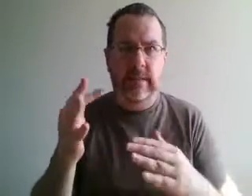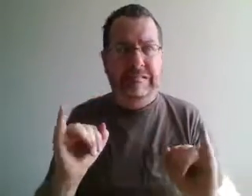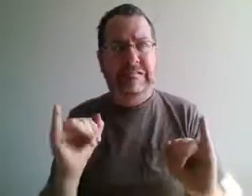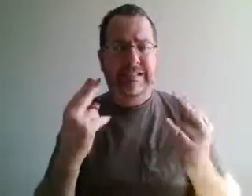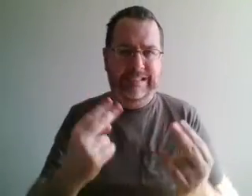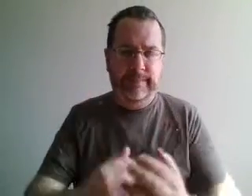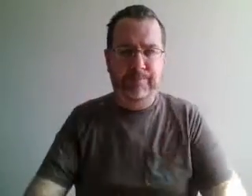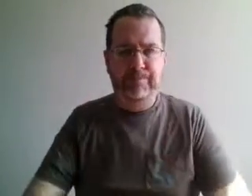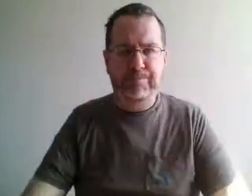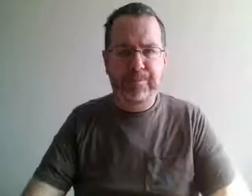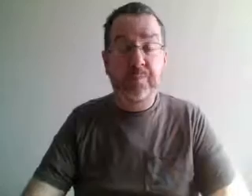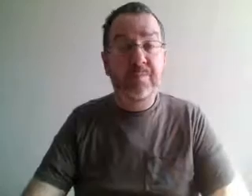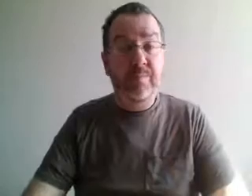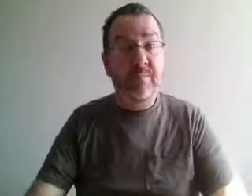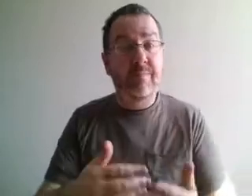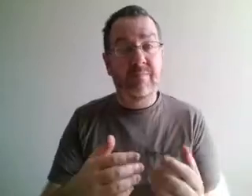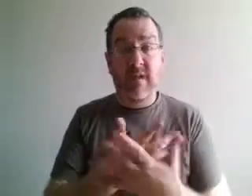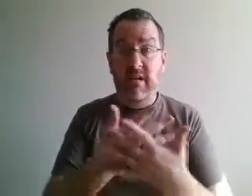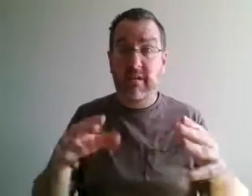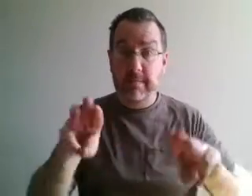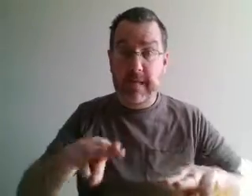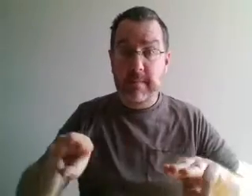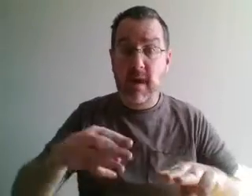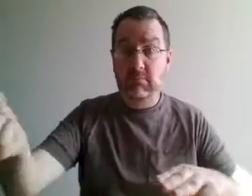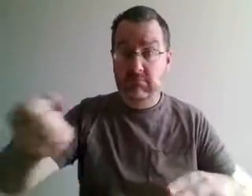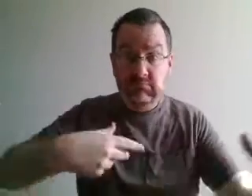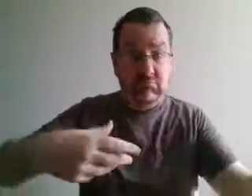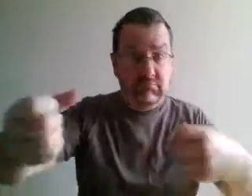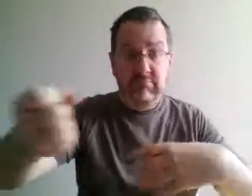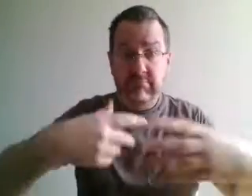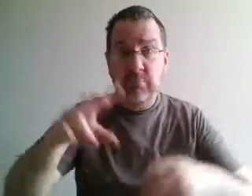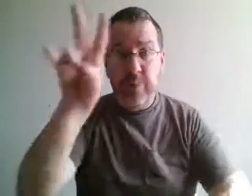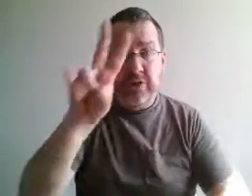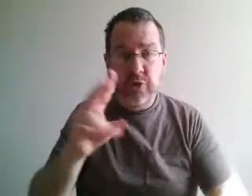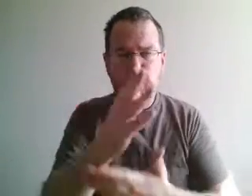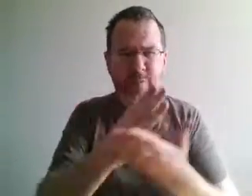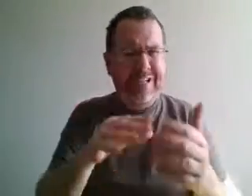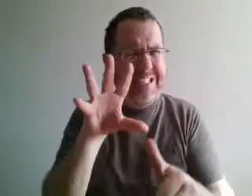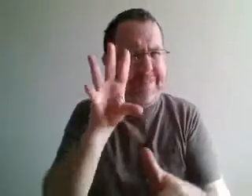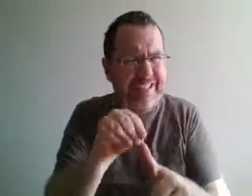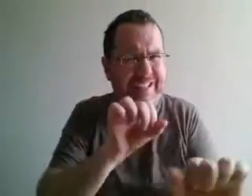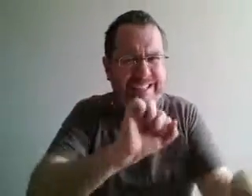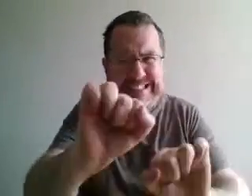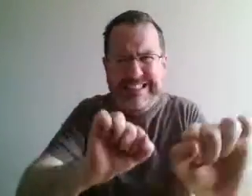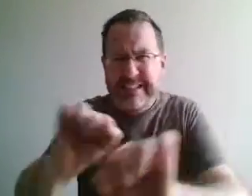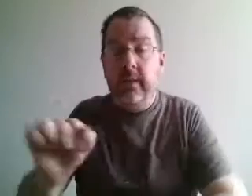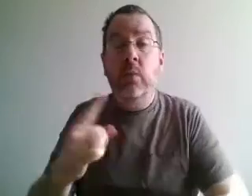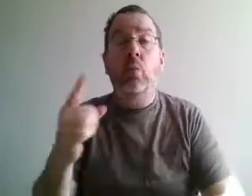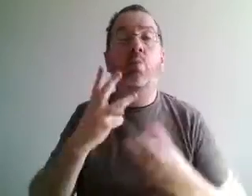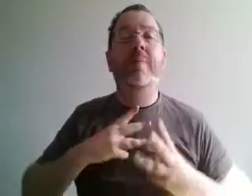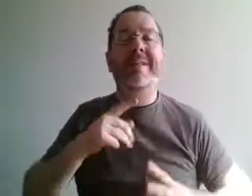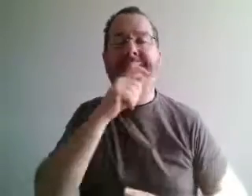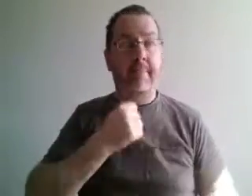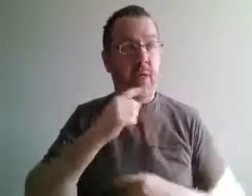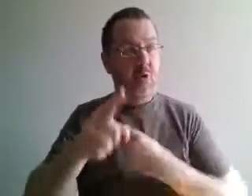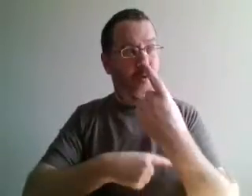can imagine, are quite specific to people's lives. One lady asking here, my daughter is expecting her first baby in the next 2